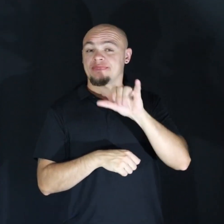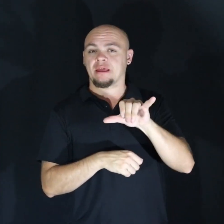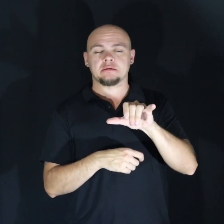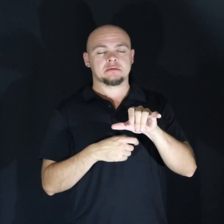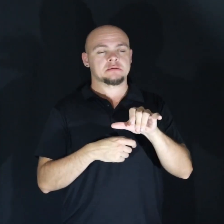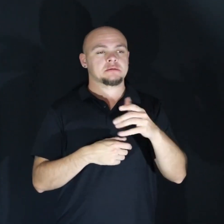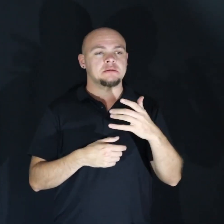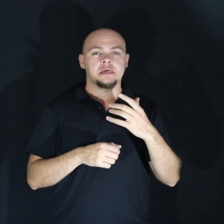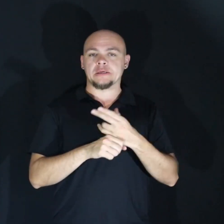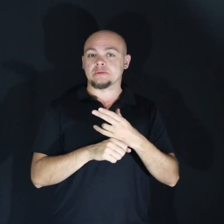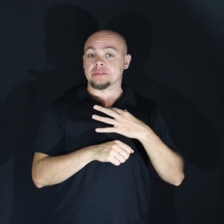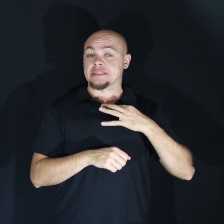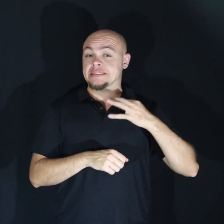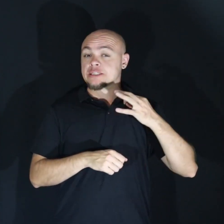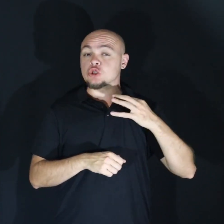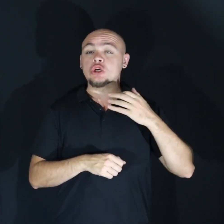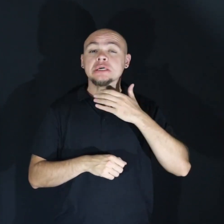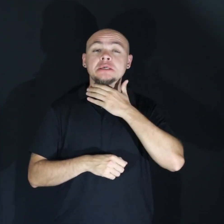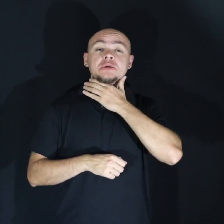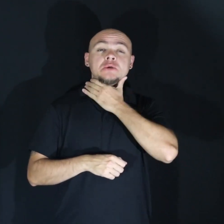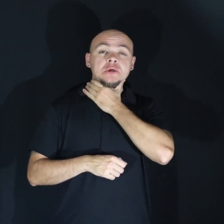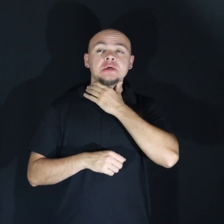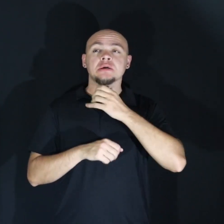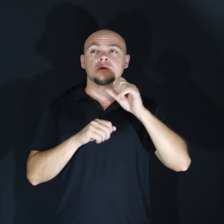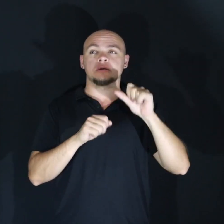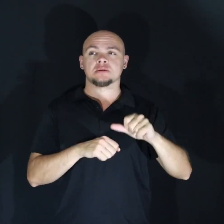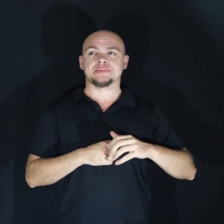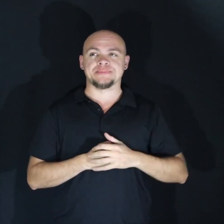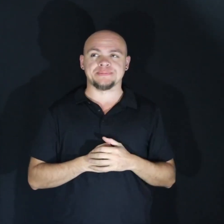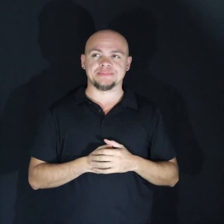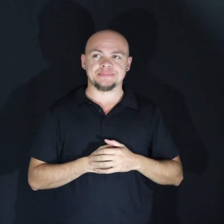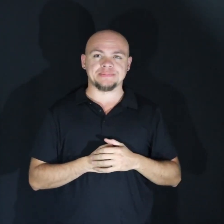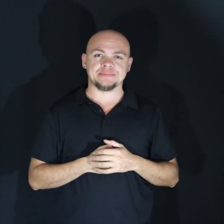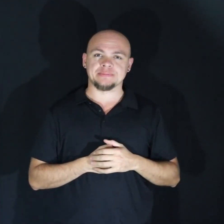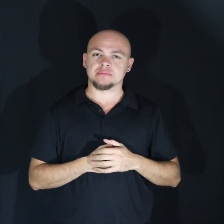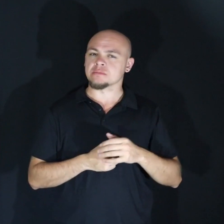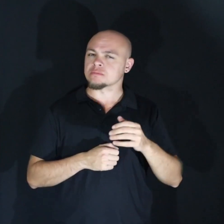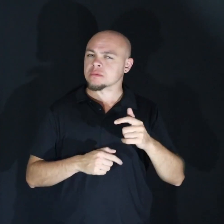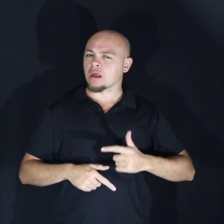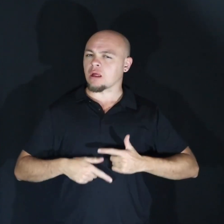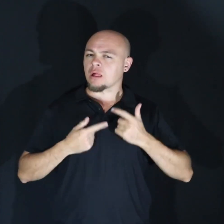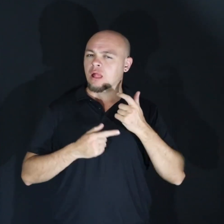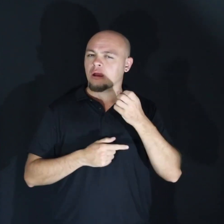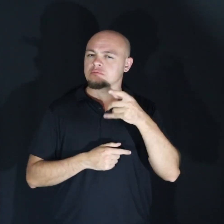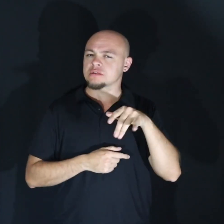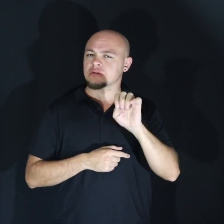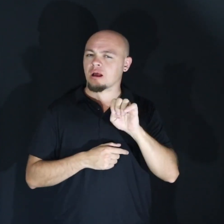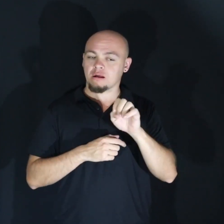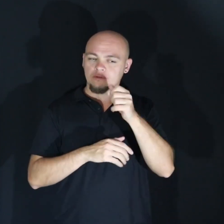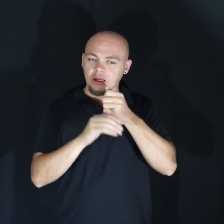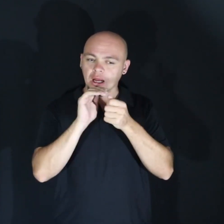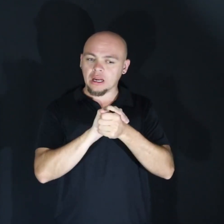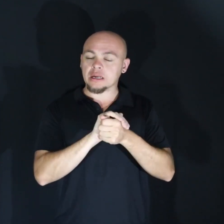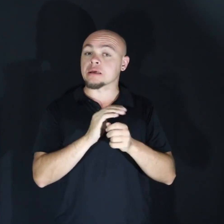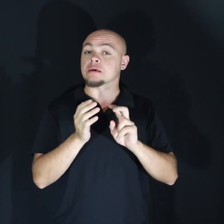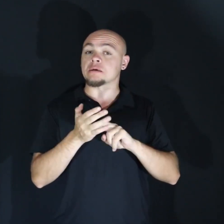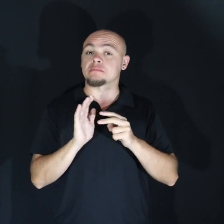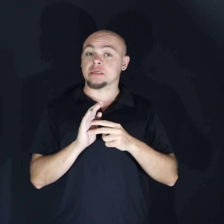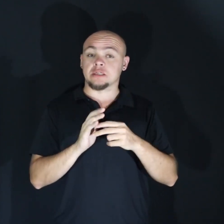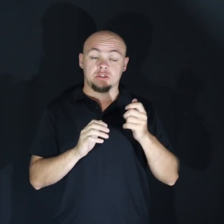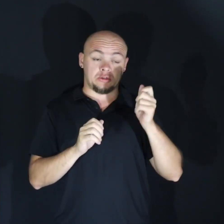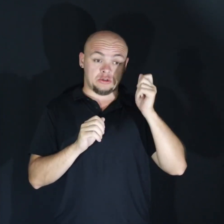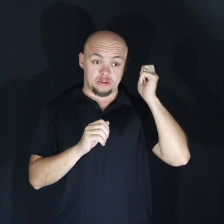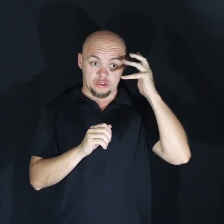did with t-shirts and turtlenecks. I actually developed a lifestyle of hiding, meaning step out of the